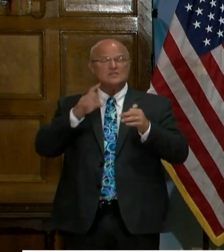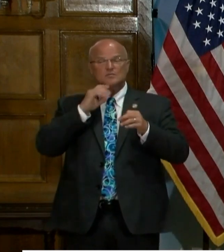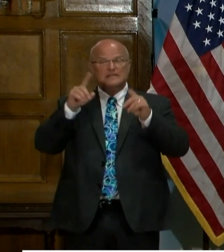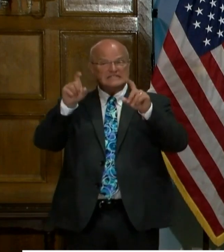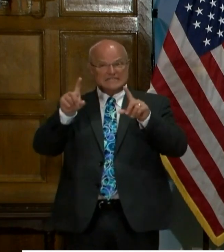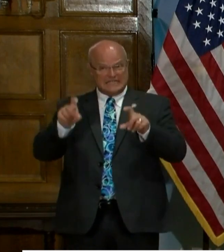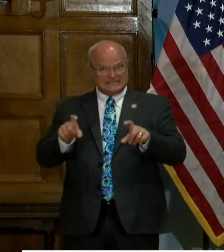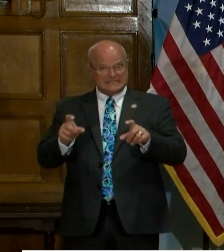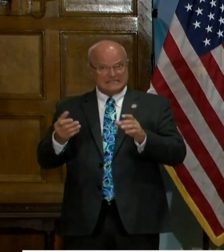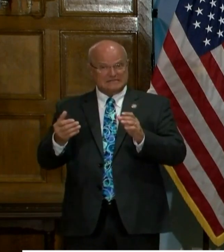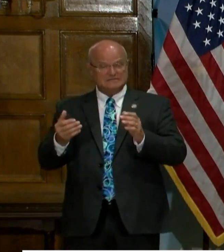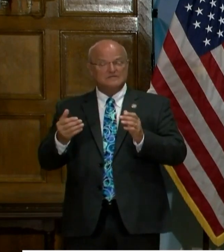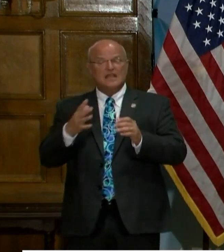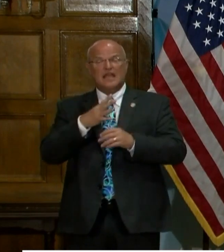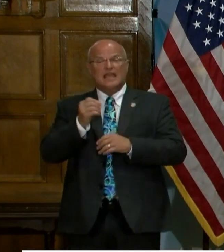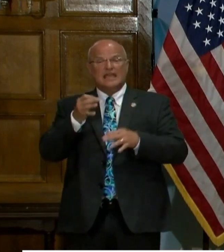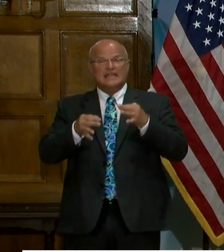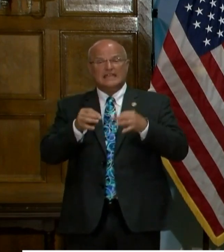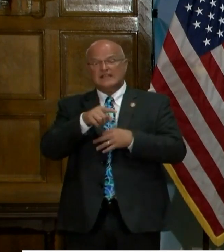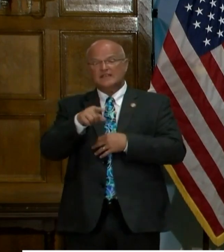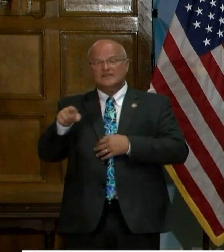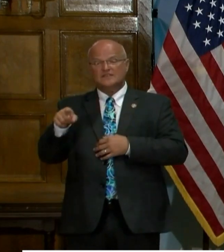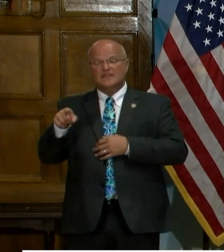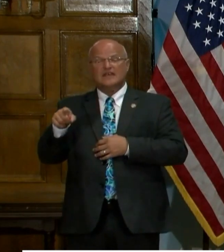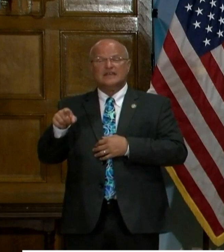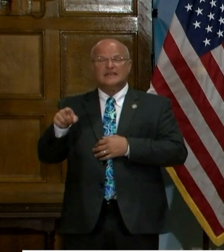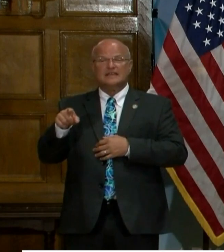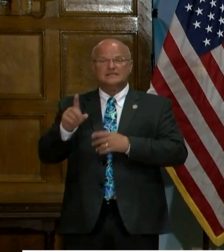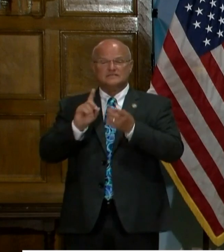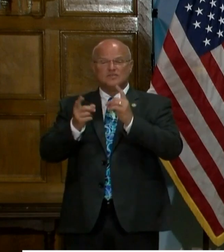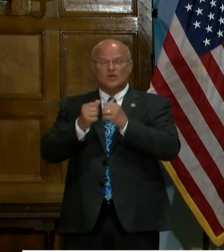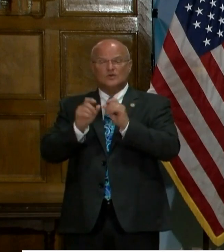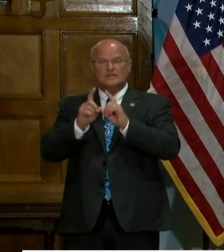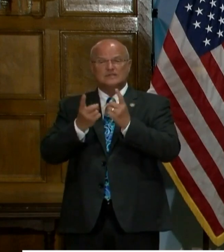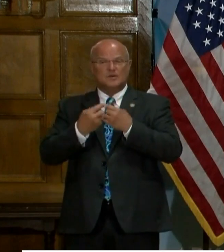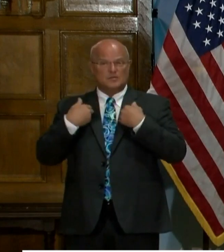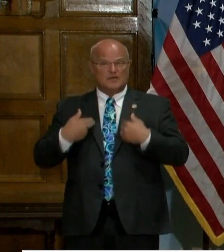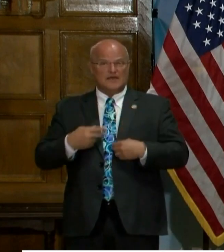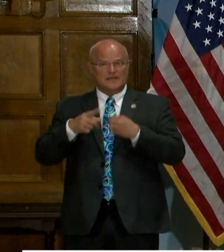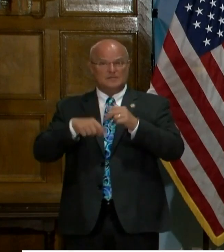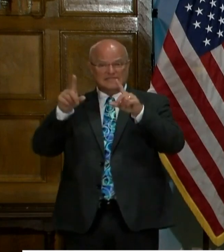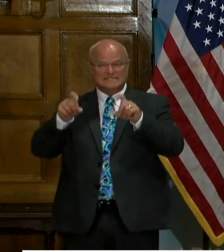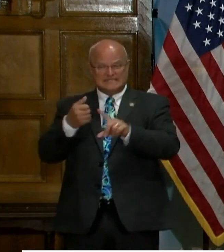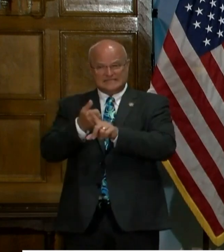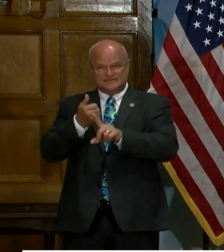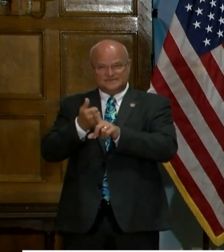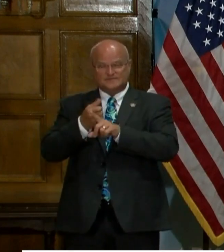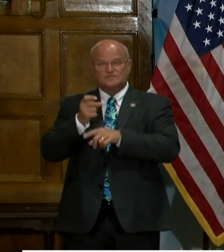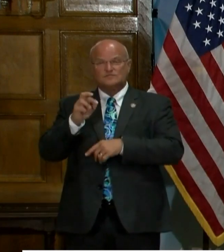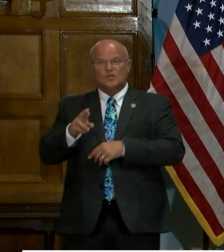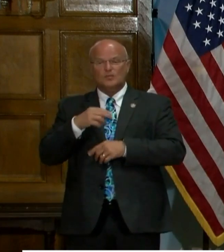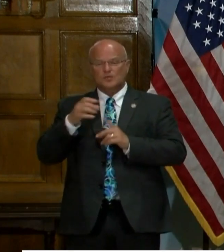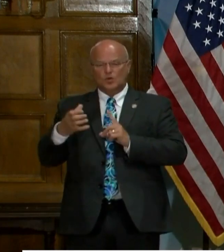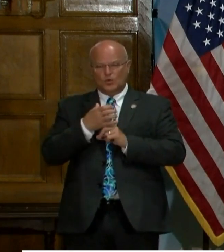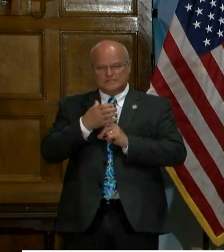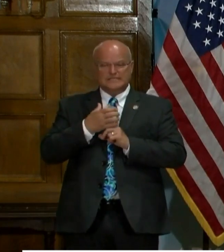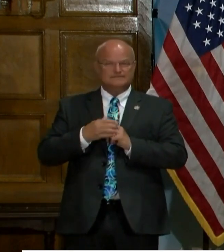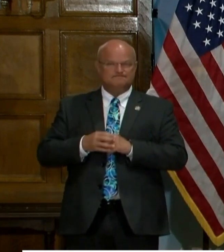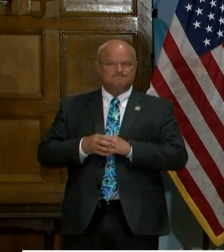be tested and whether they should talk to the Department of Health about testing or whether they should be